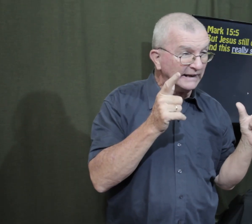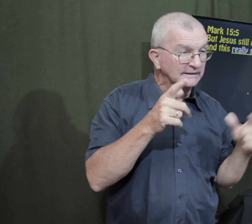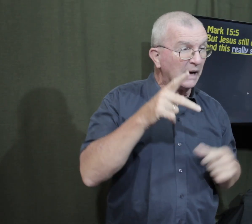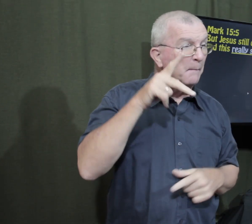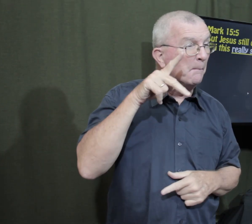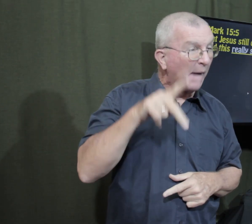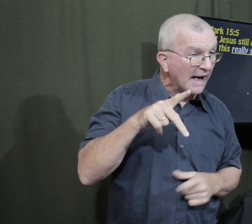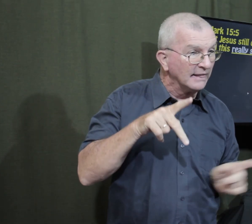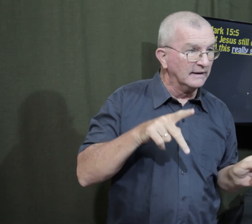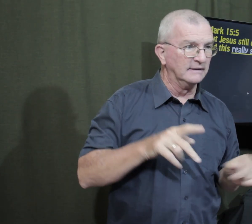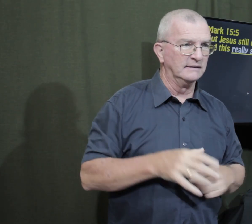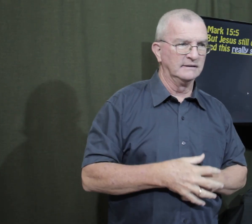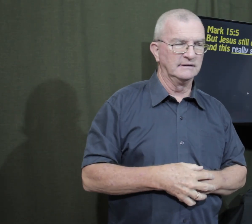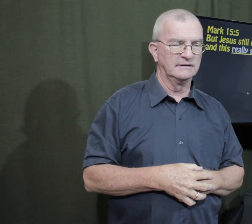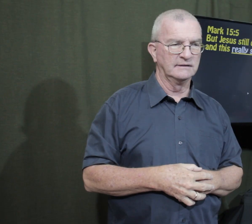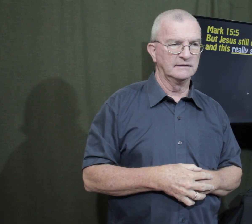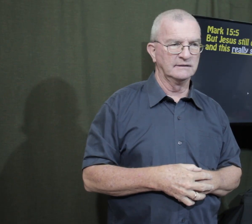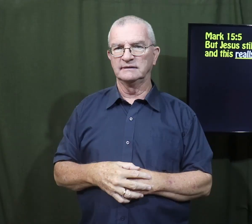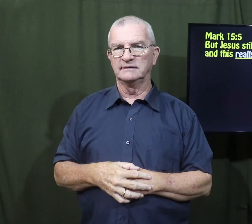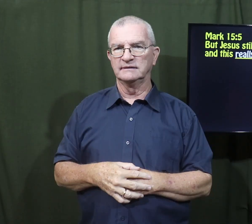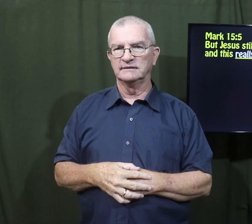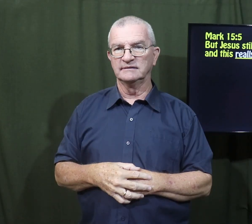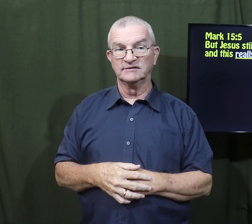surprised Pilate.